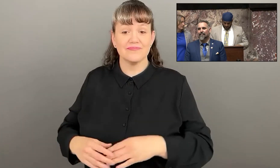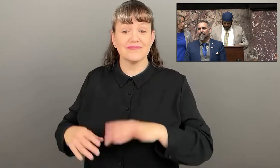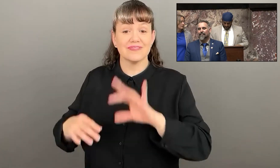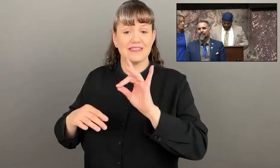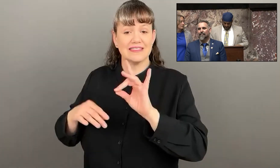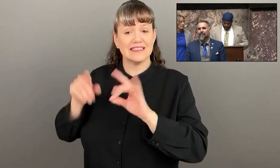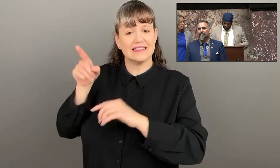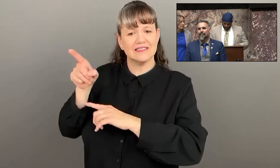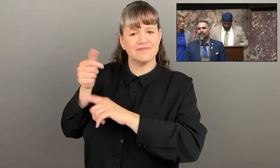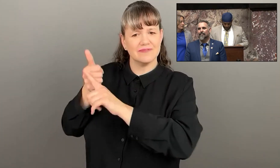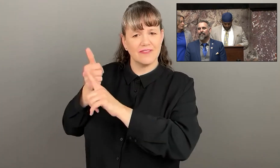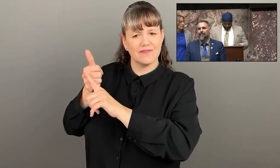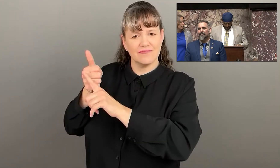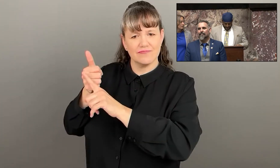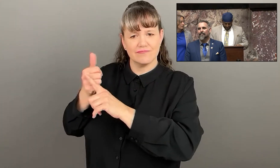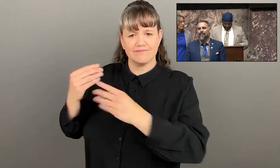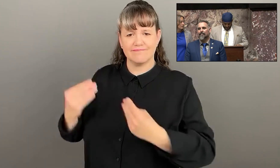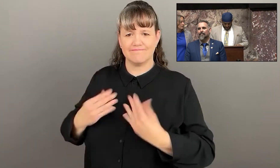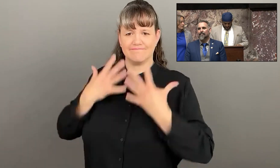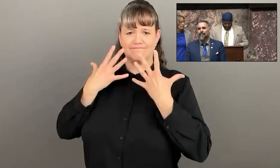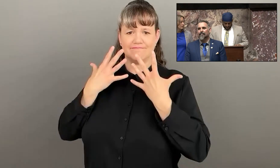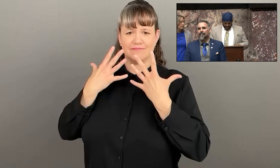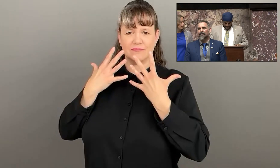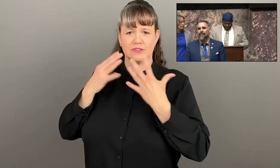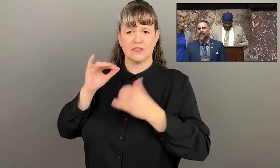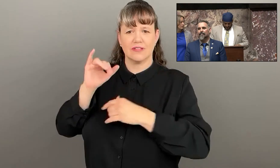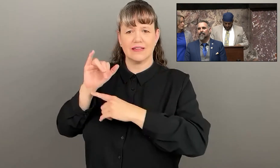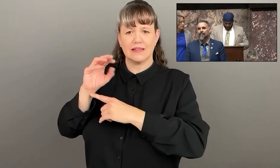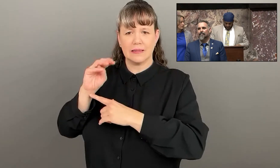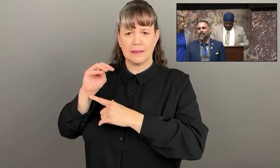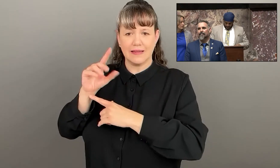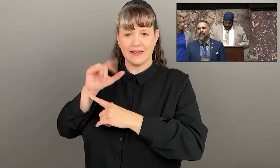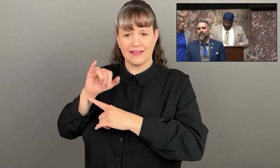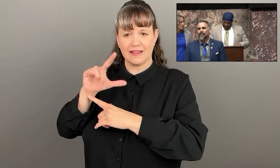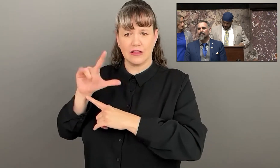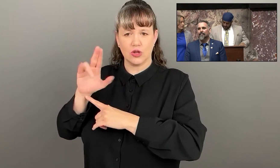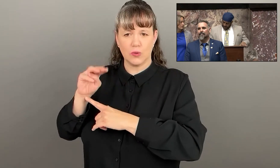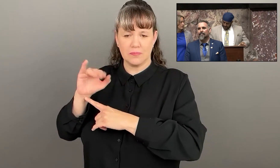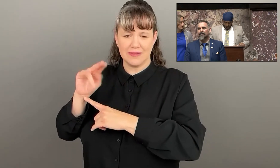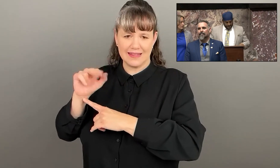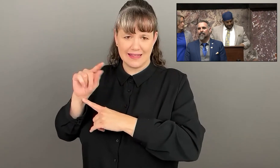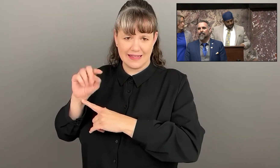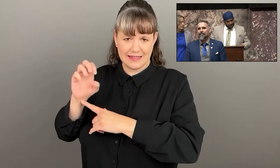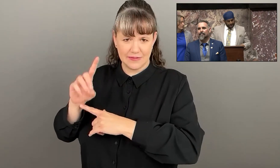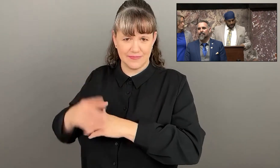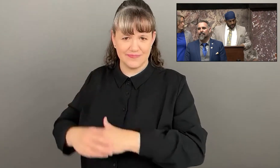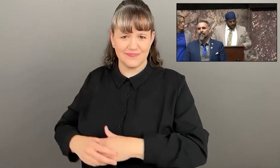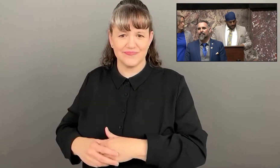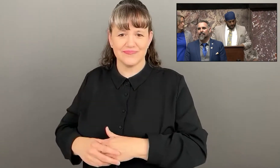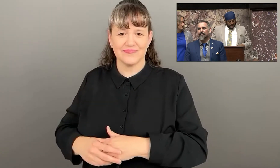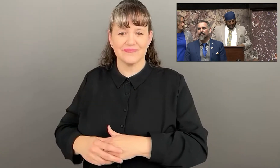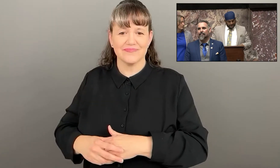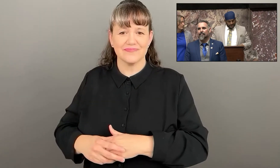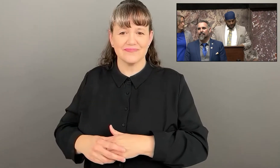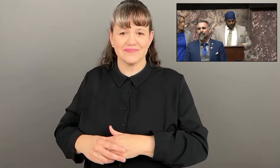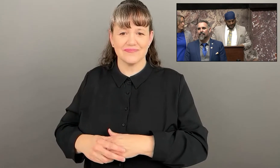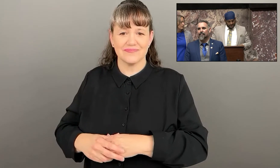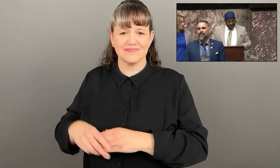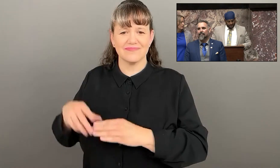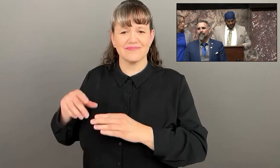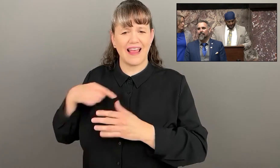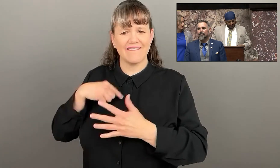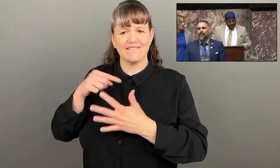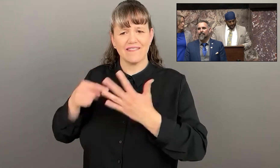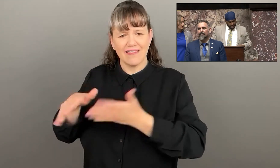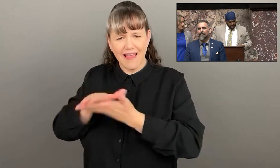kindness of the true Guru. Jap, meditate on His name. Aaj Sat Juga